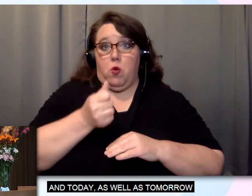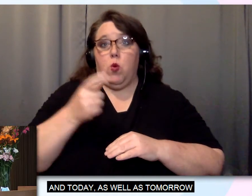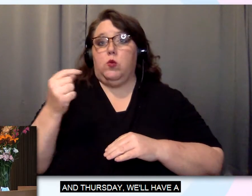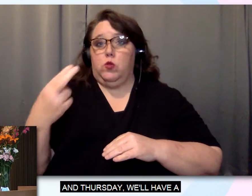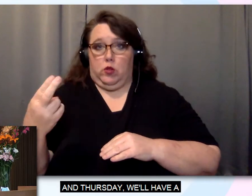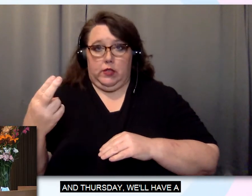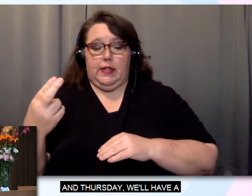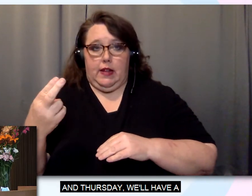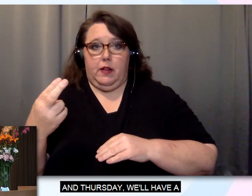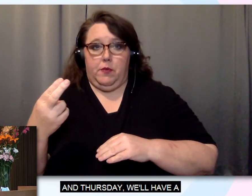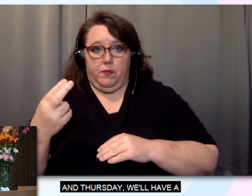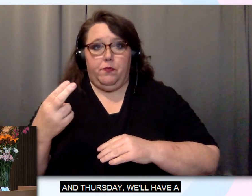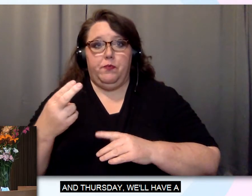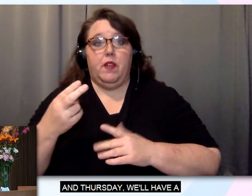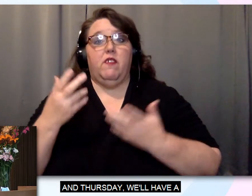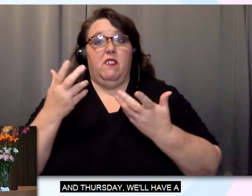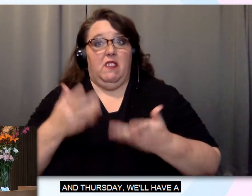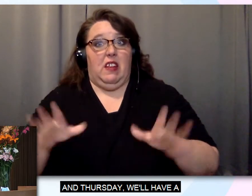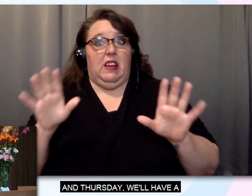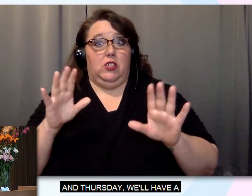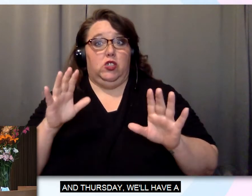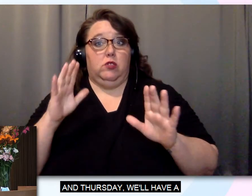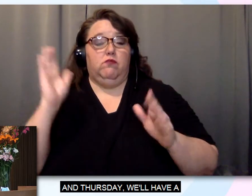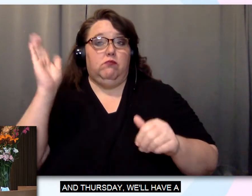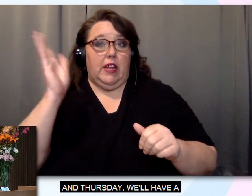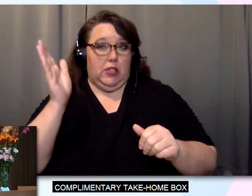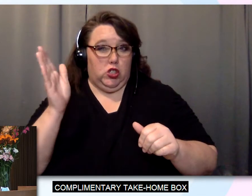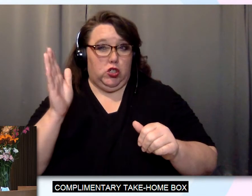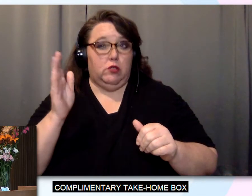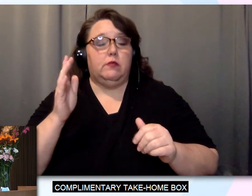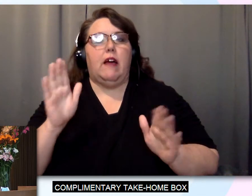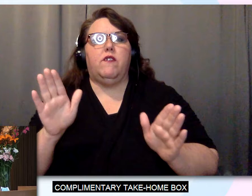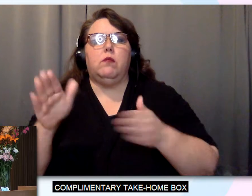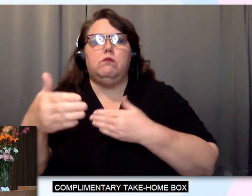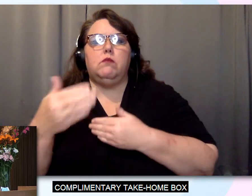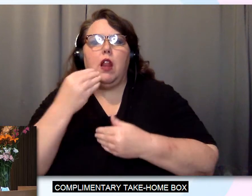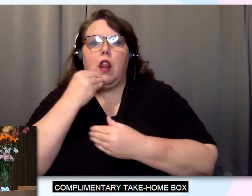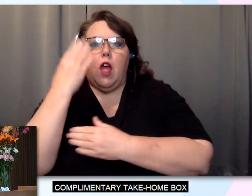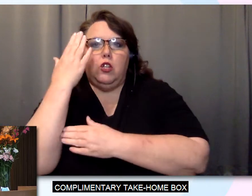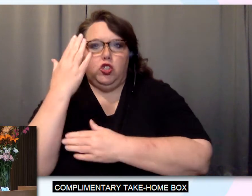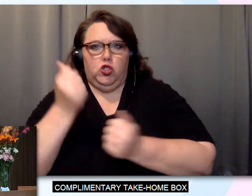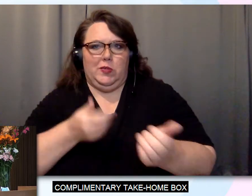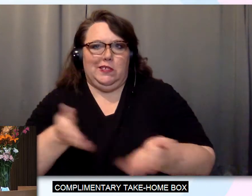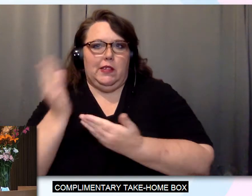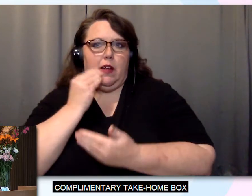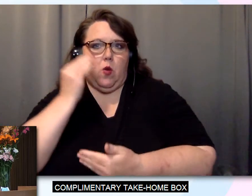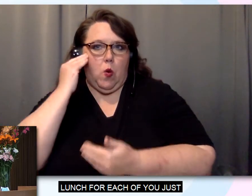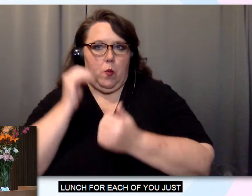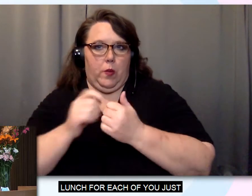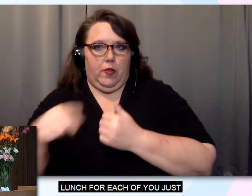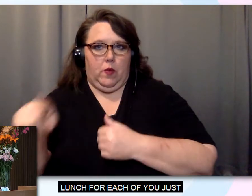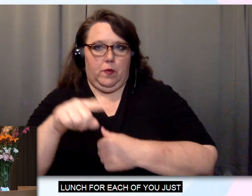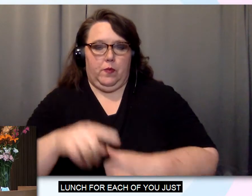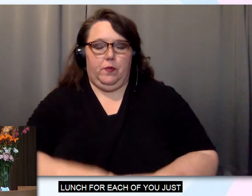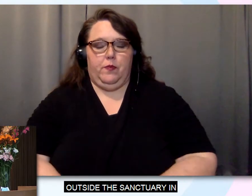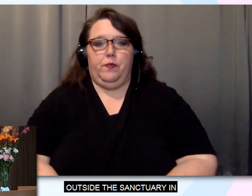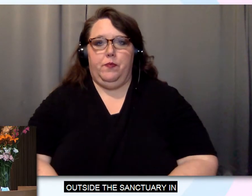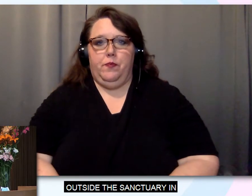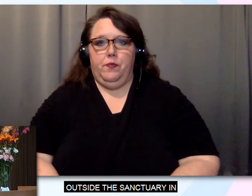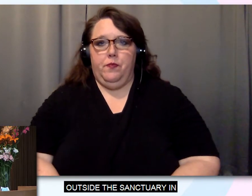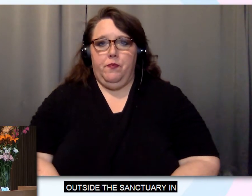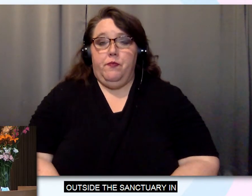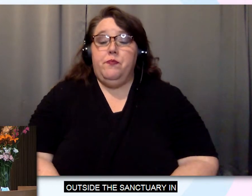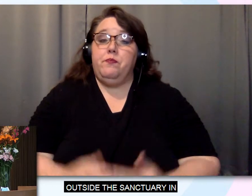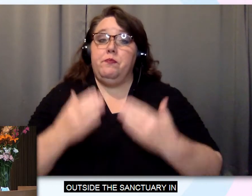as tomorrow and Thursday, we'll have a complimentary take-home box lunch for each of you just outside the sanctuary in